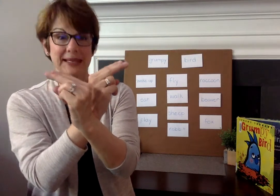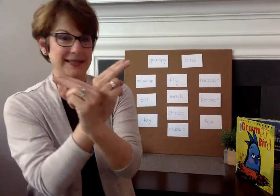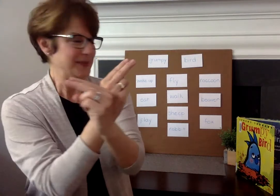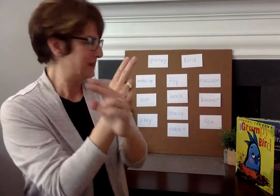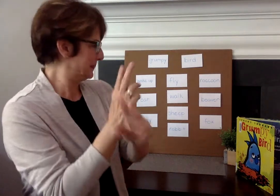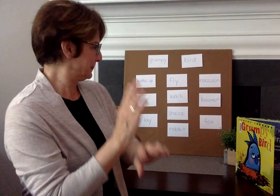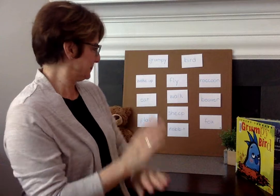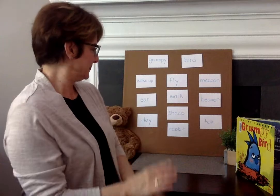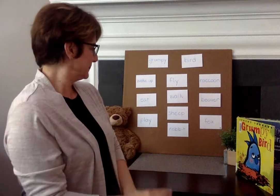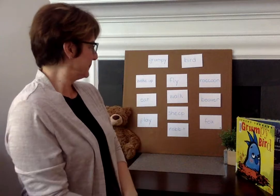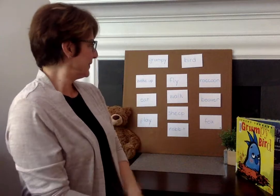rabbit.